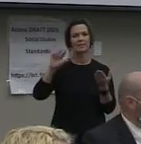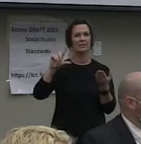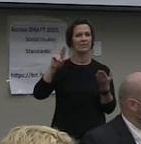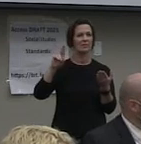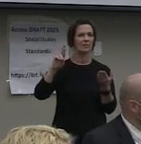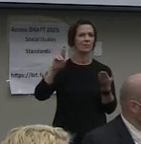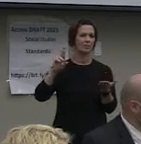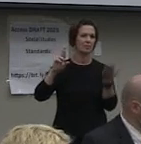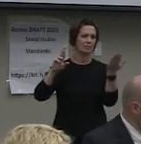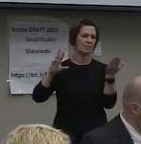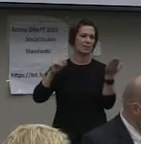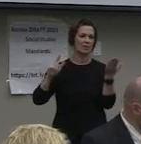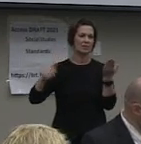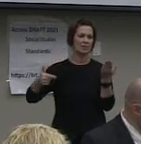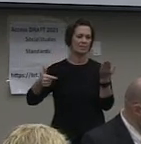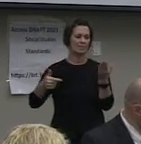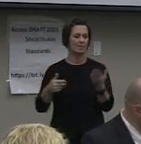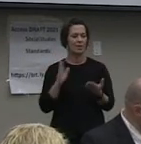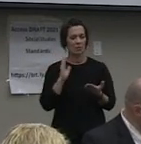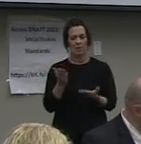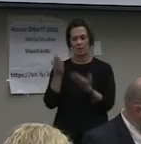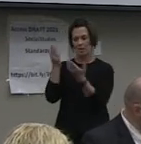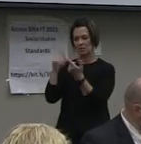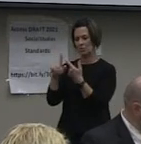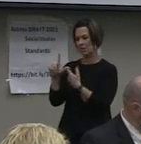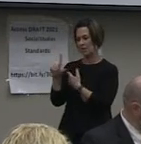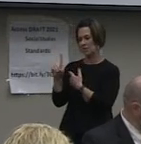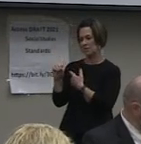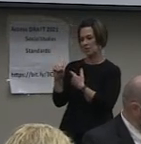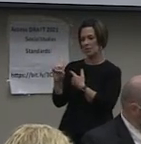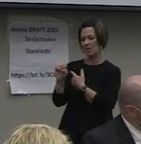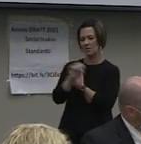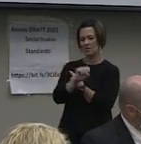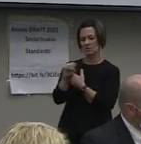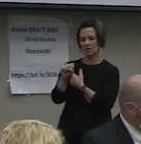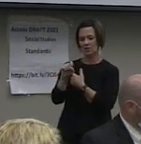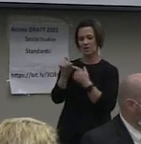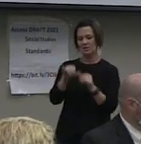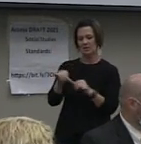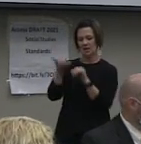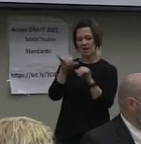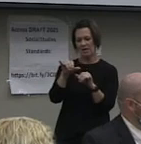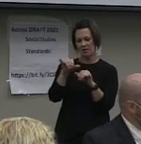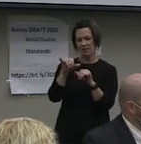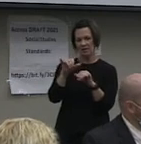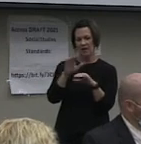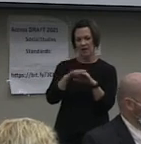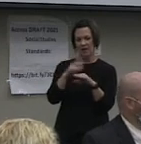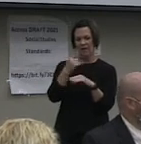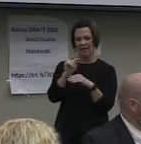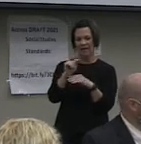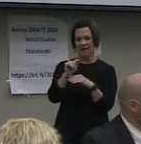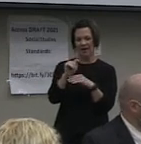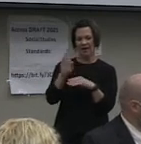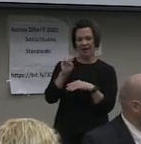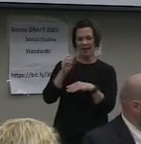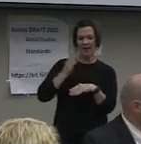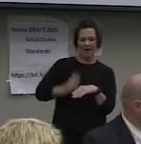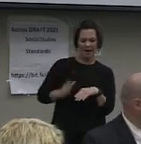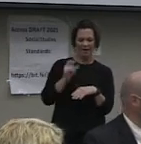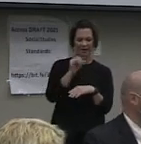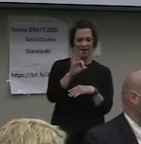floor to direct the LDOE to submit the social studies standards on behalf of the social studies standards steering committee to